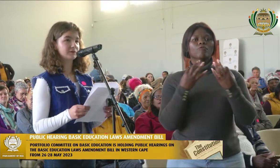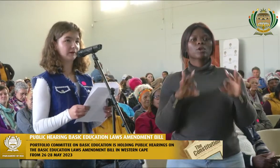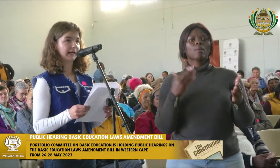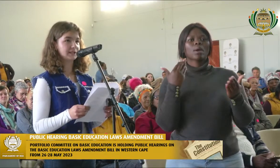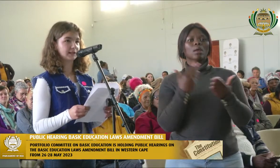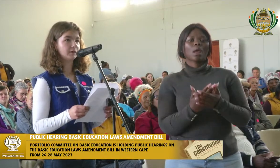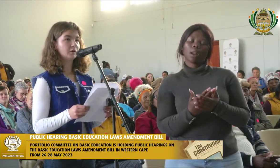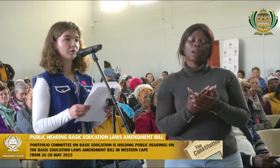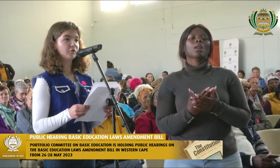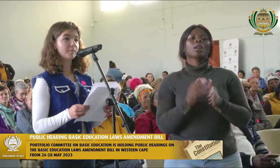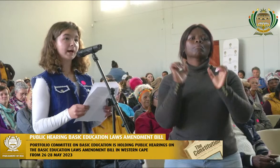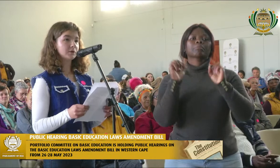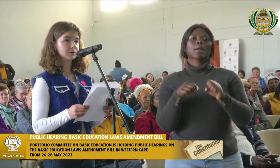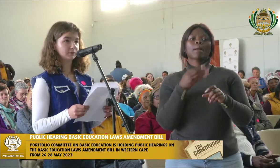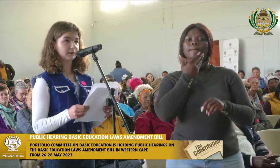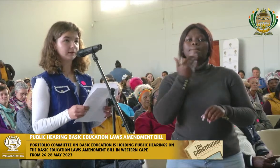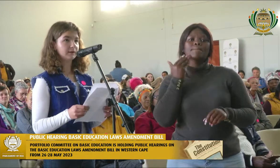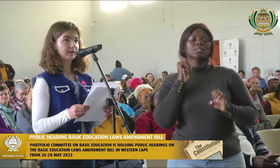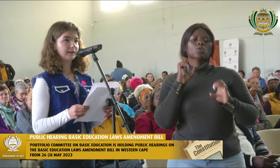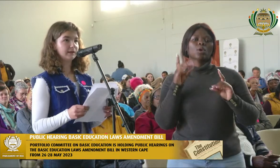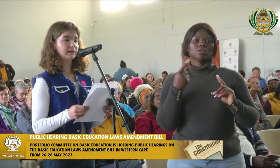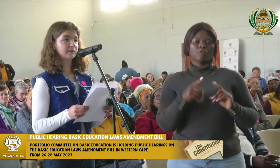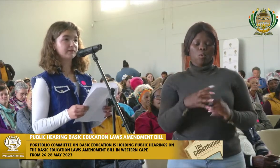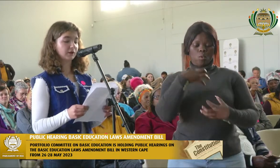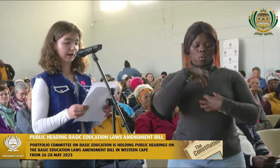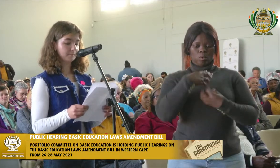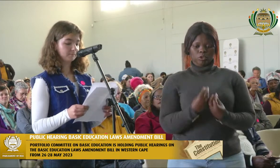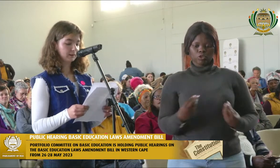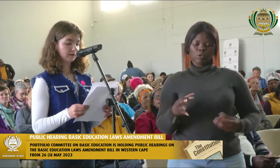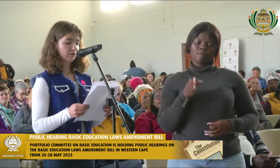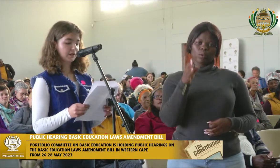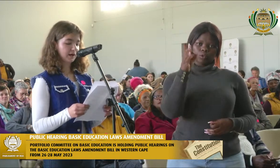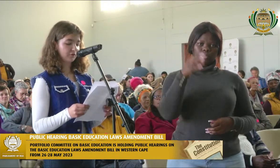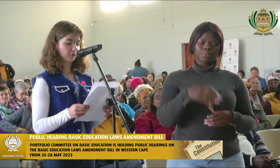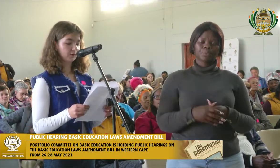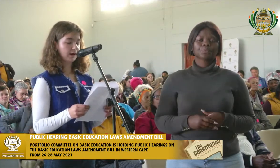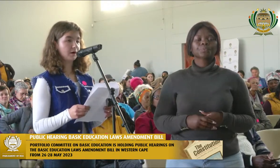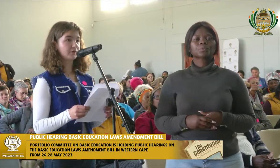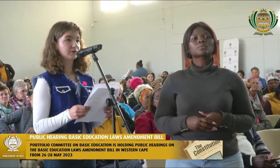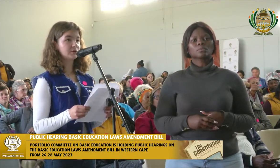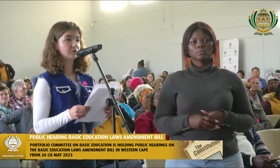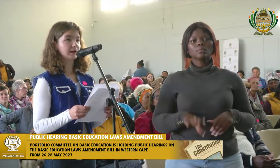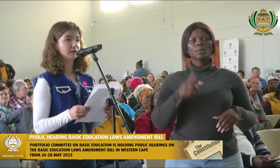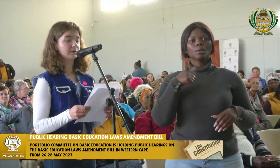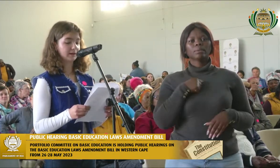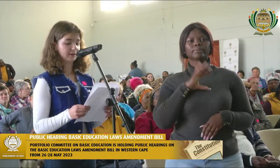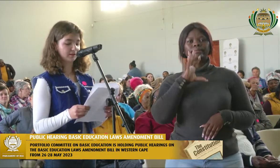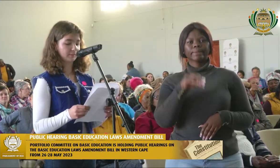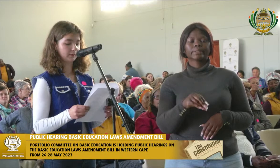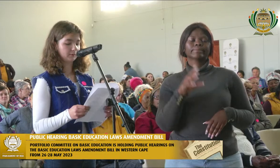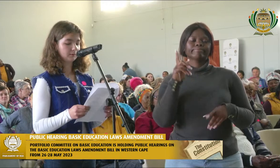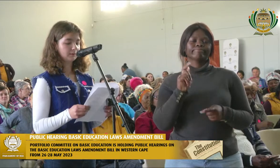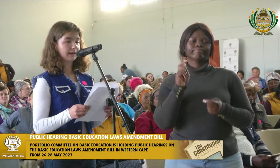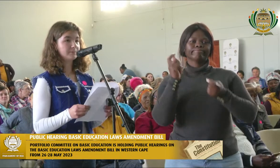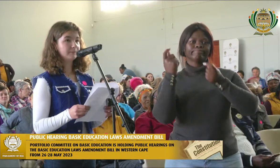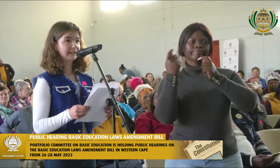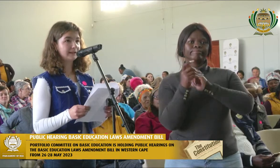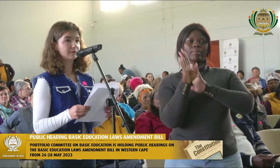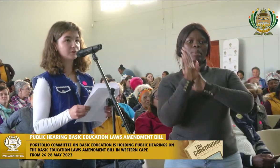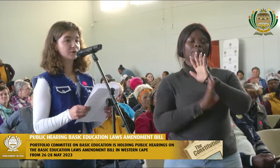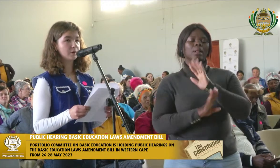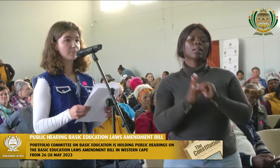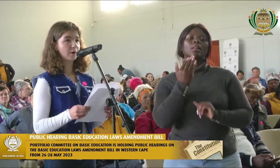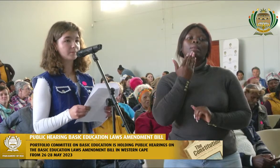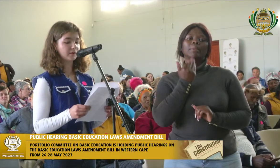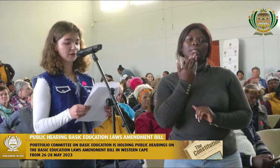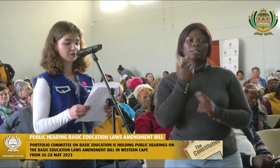the best education for my own children in the years to come. Therefore, I ask you to reconsider this bill and